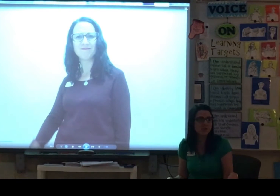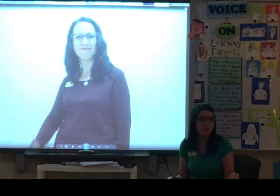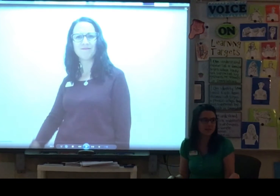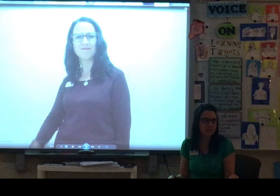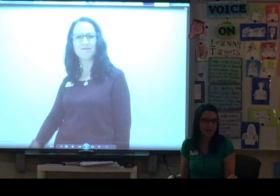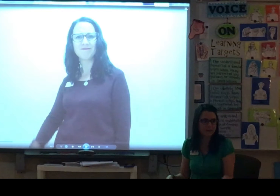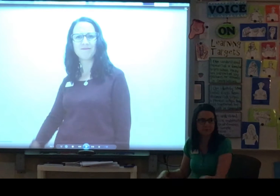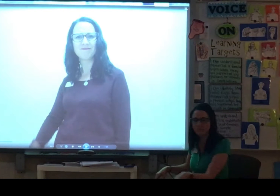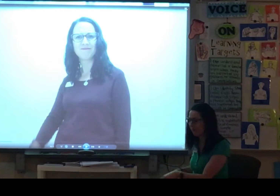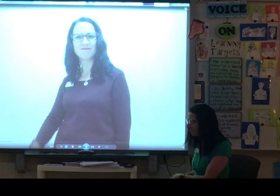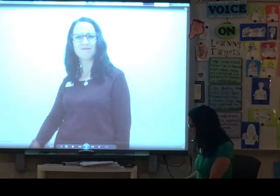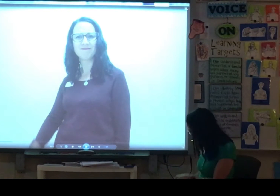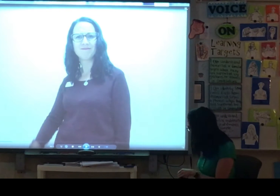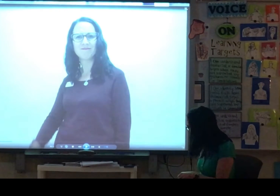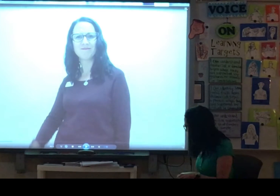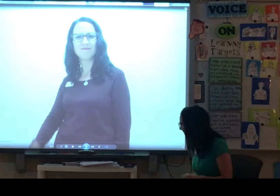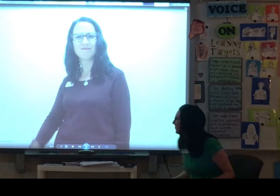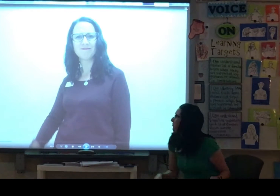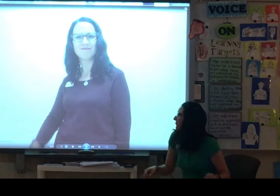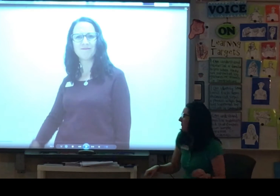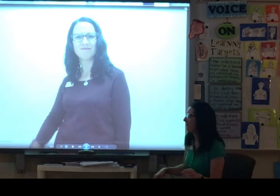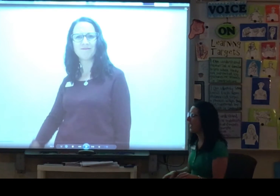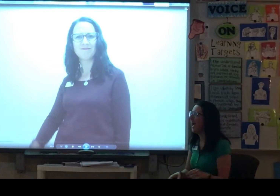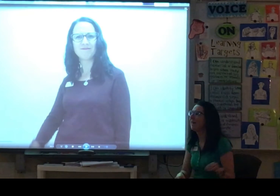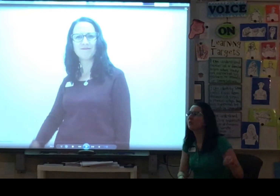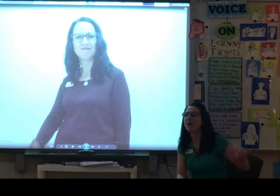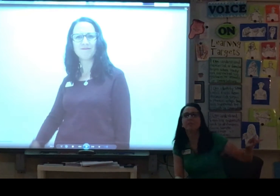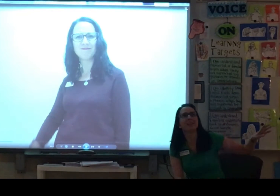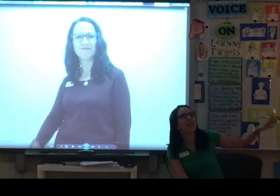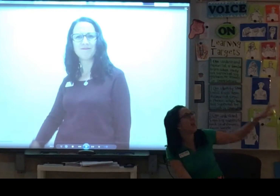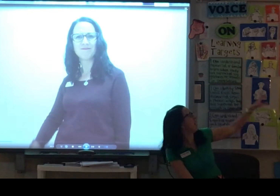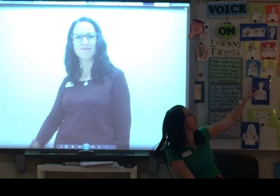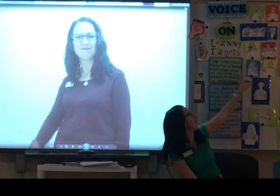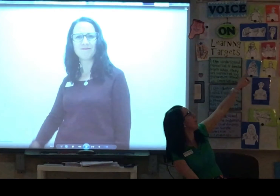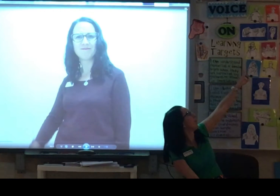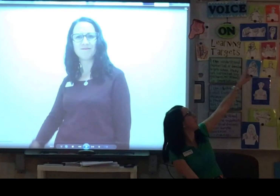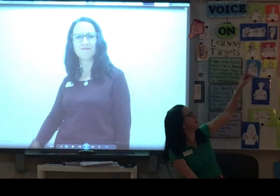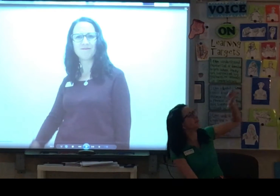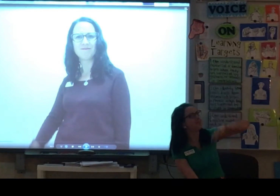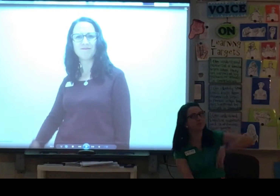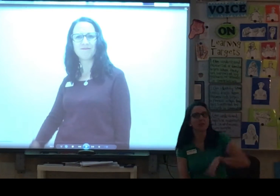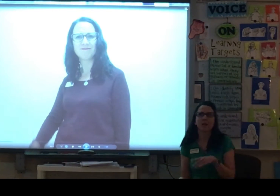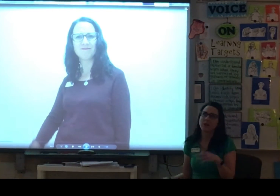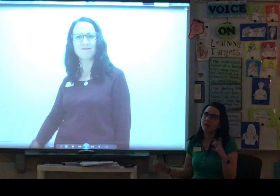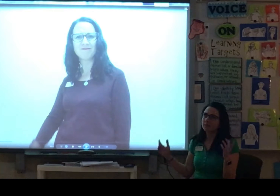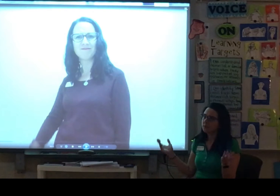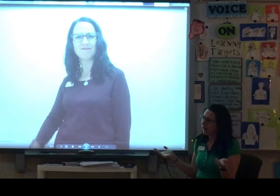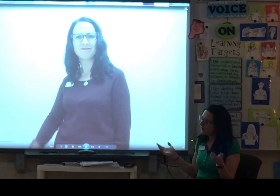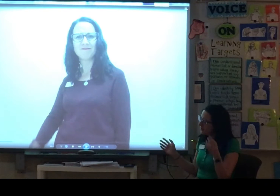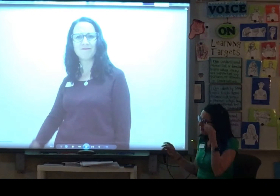what? What? I had the wrong day up on the board.